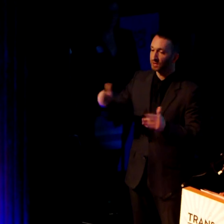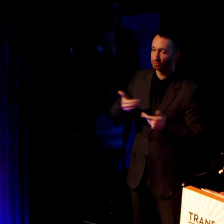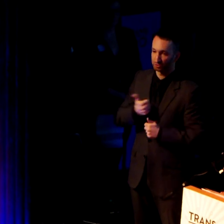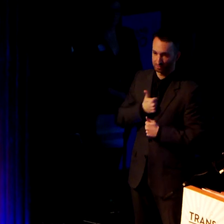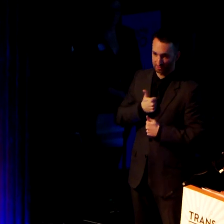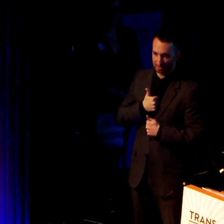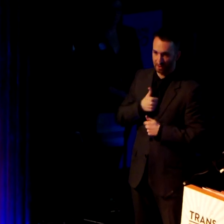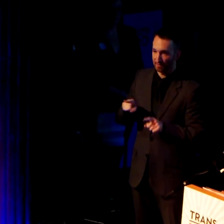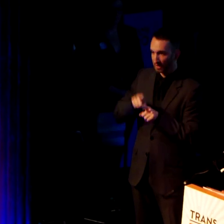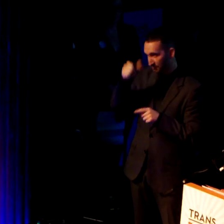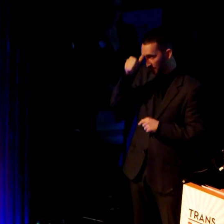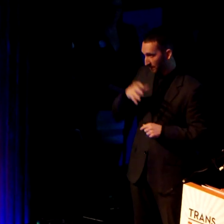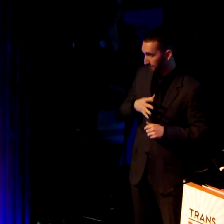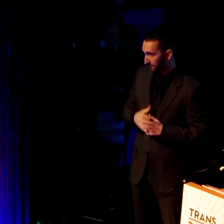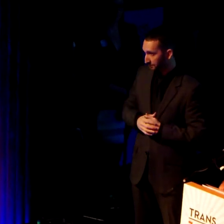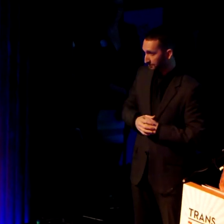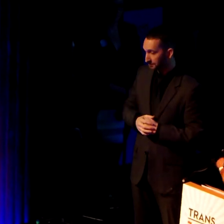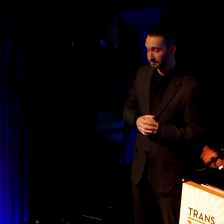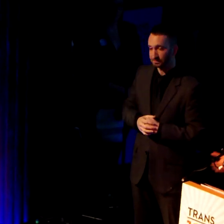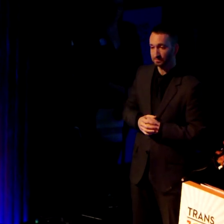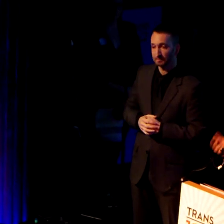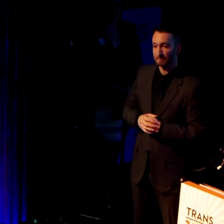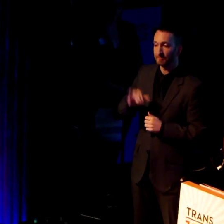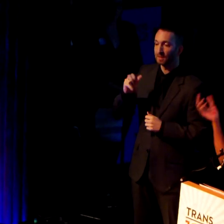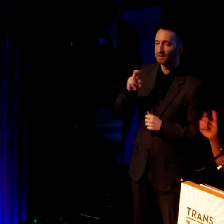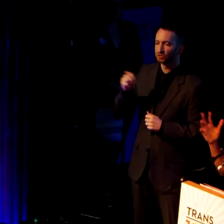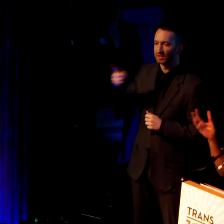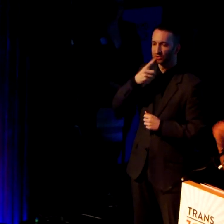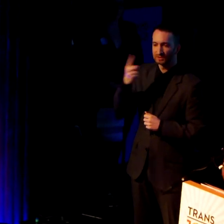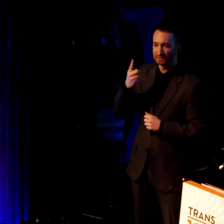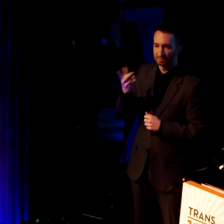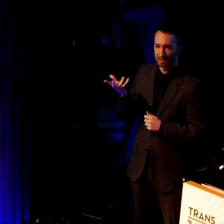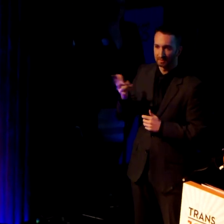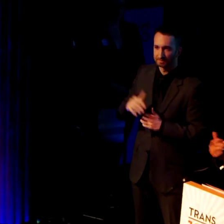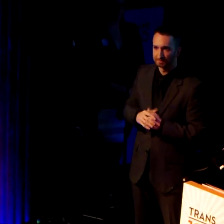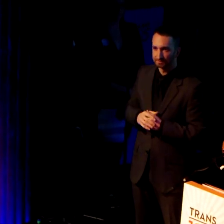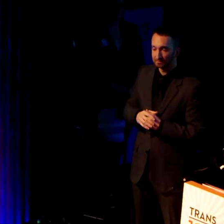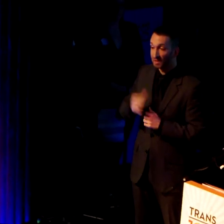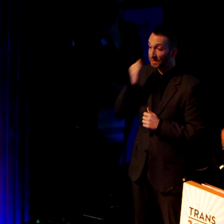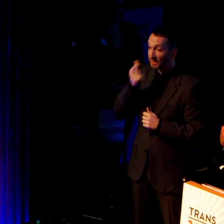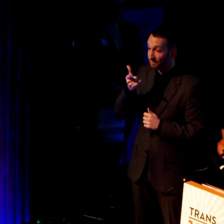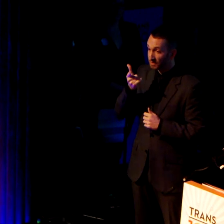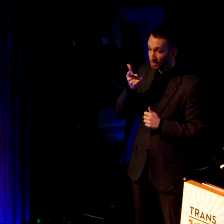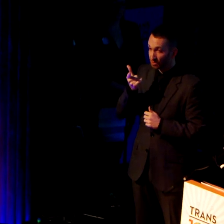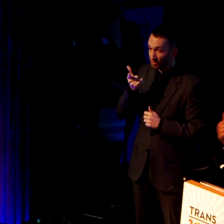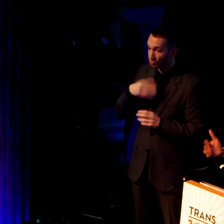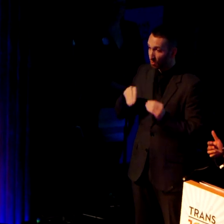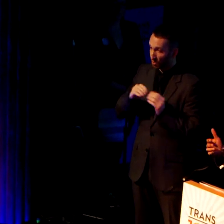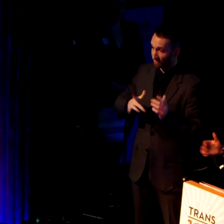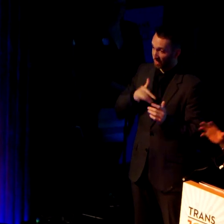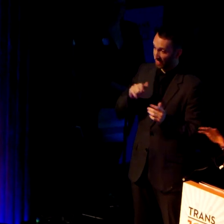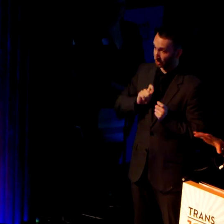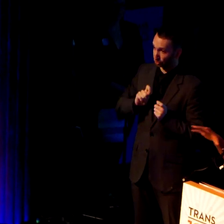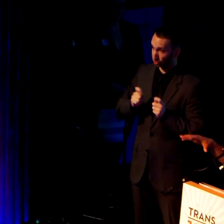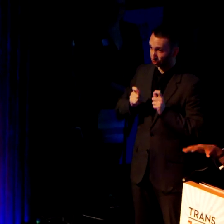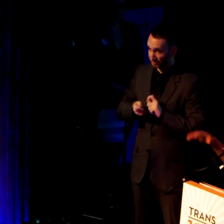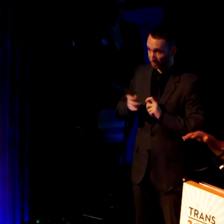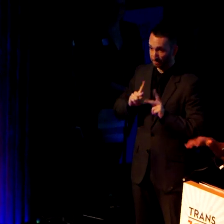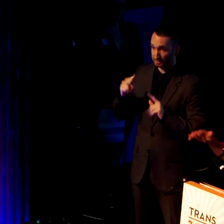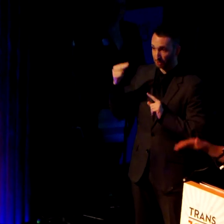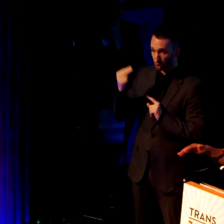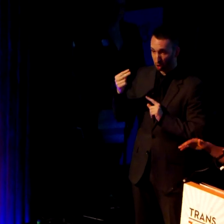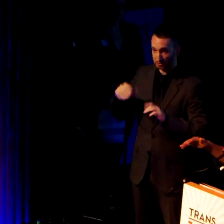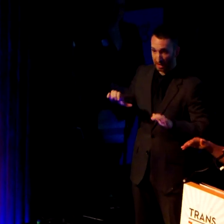myself as a man. Jen said something like, if you no longer felt that shift of people's